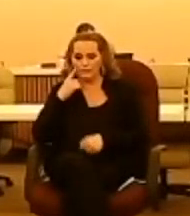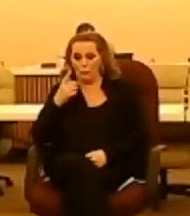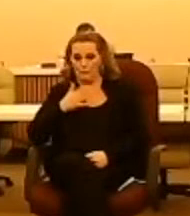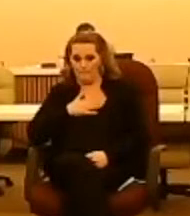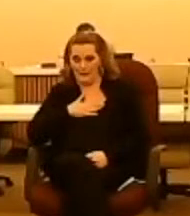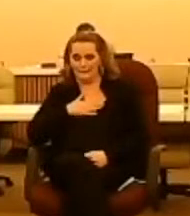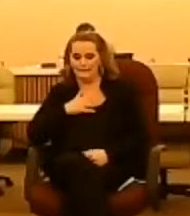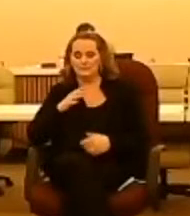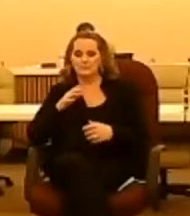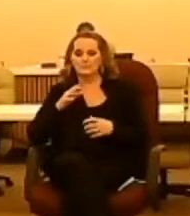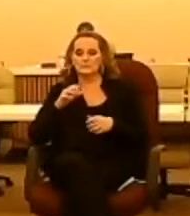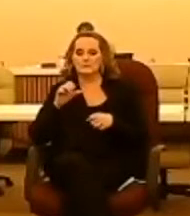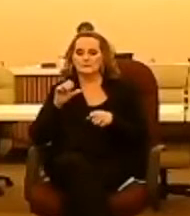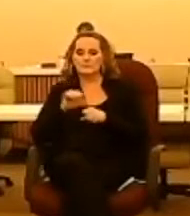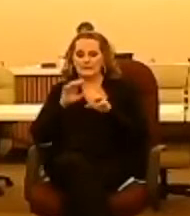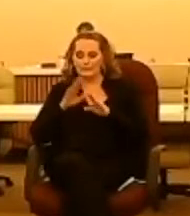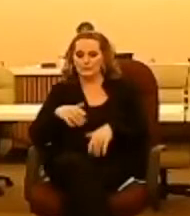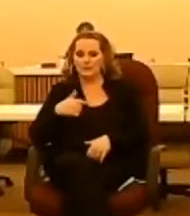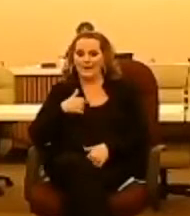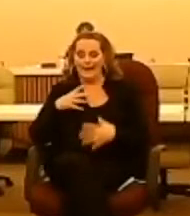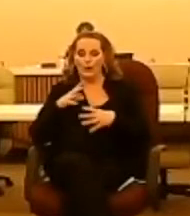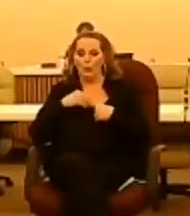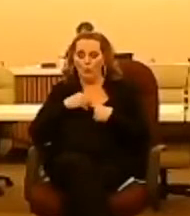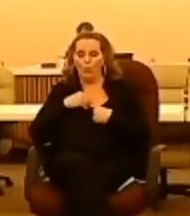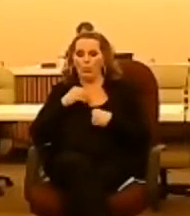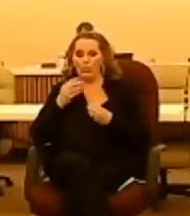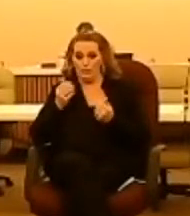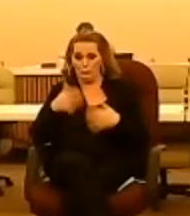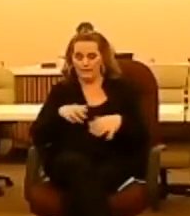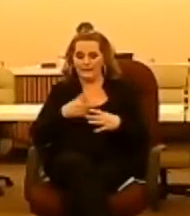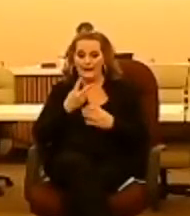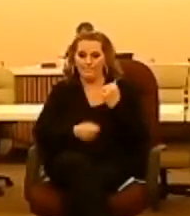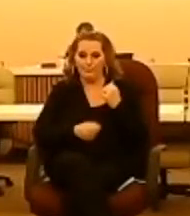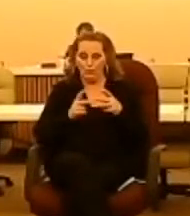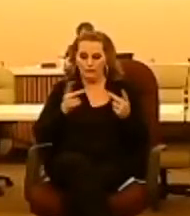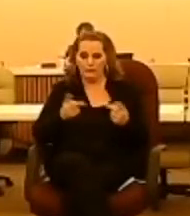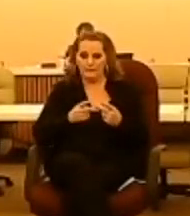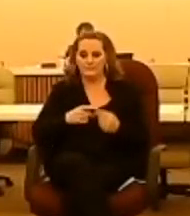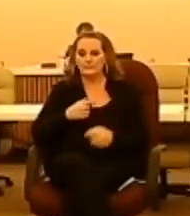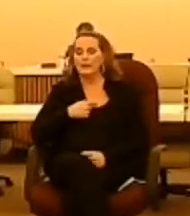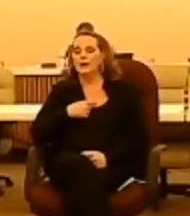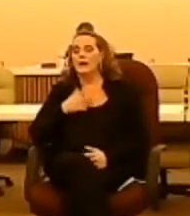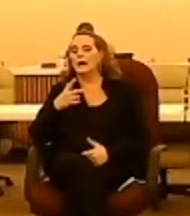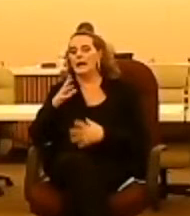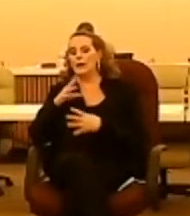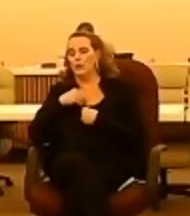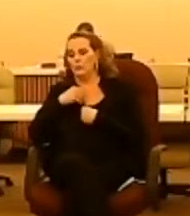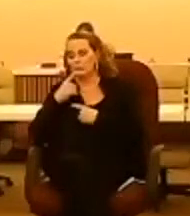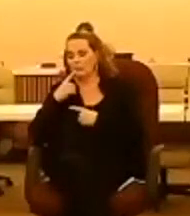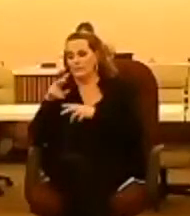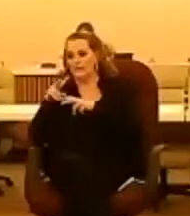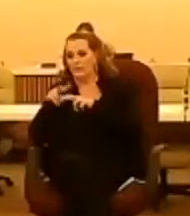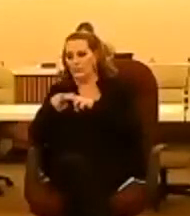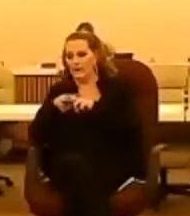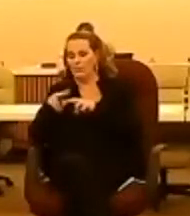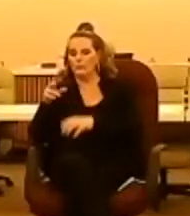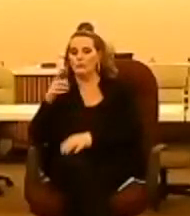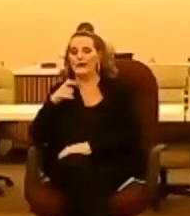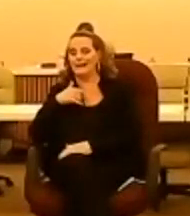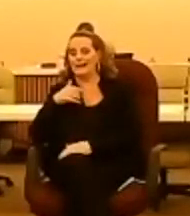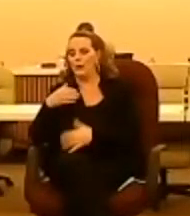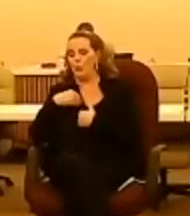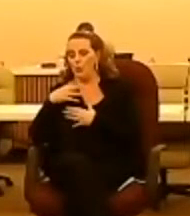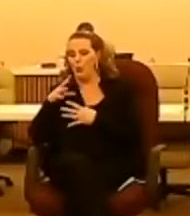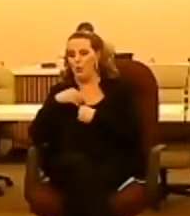stations. I own the property in both places. I own the one at Valero, I own the one at Shamrock. And